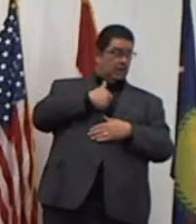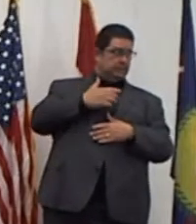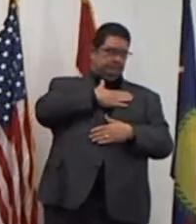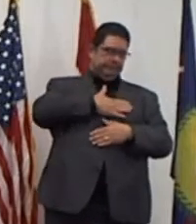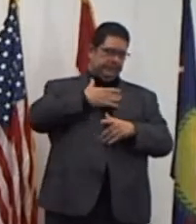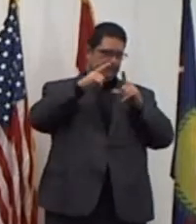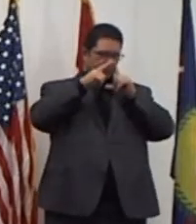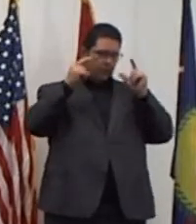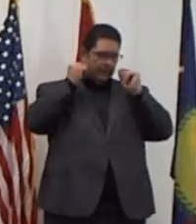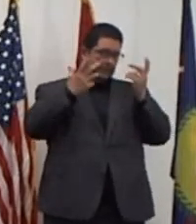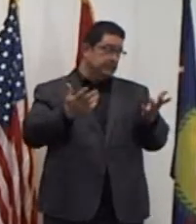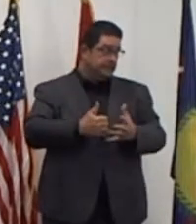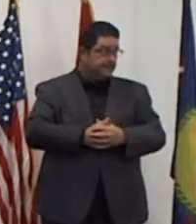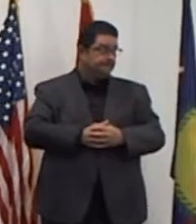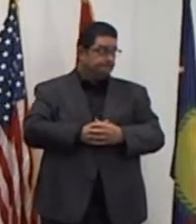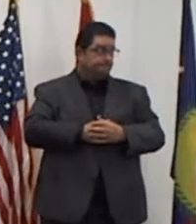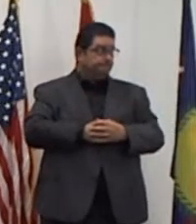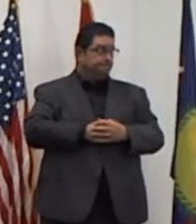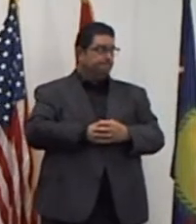mask.